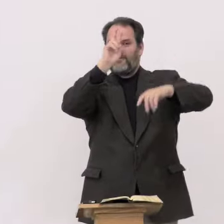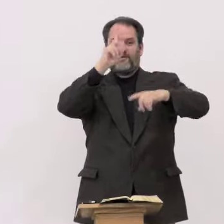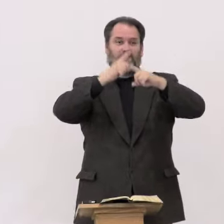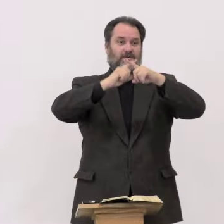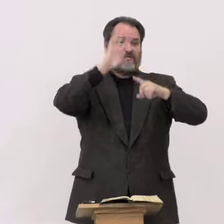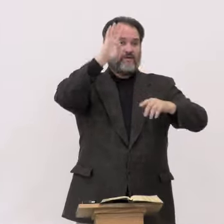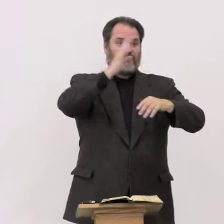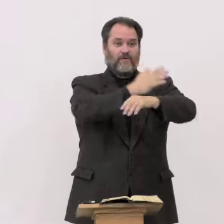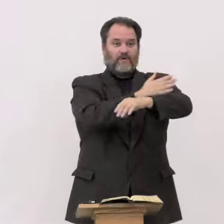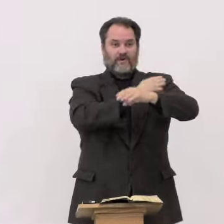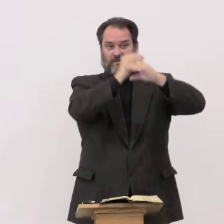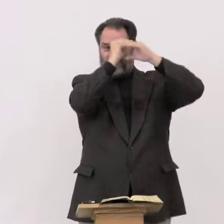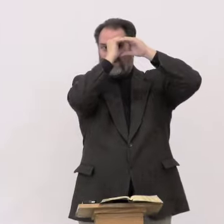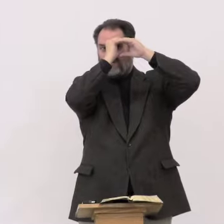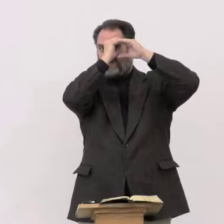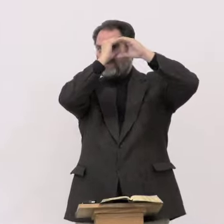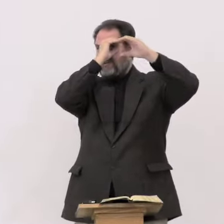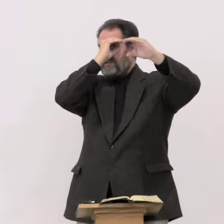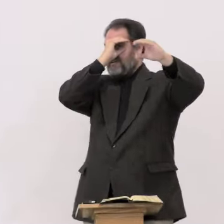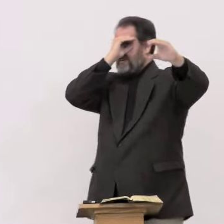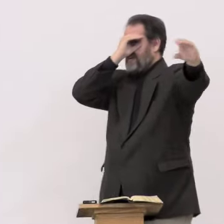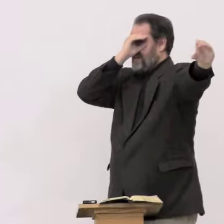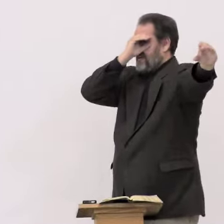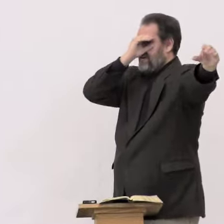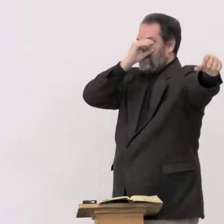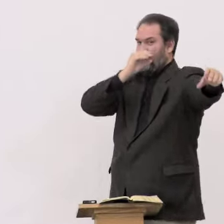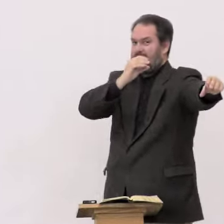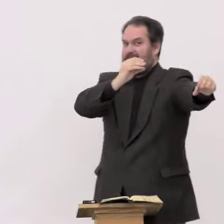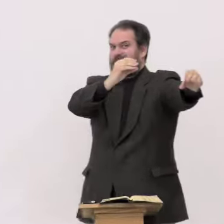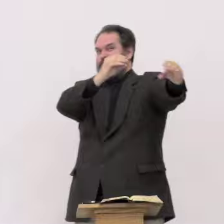eye. You know? Just like on his eye.